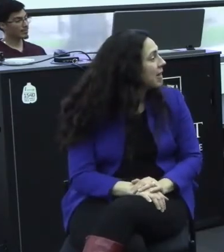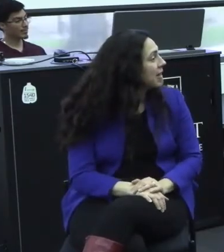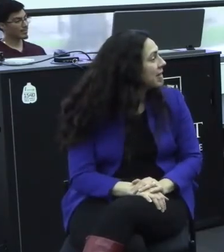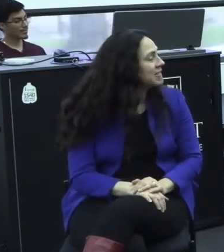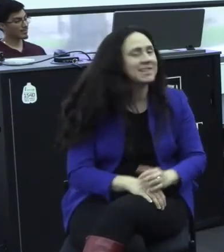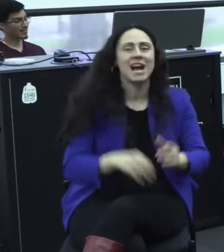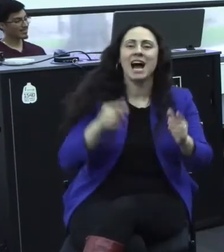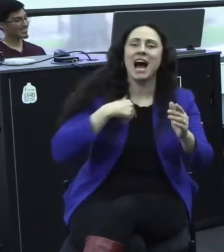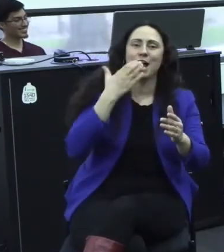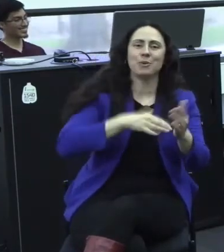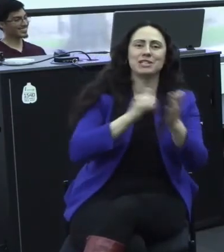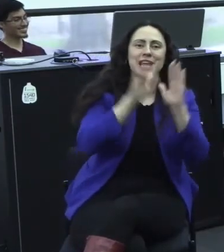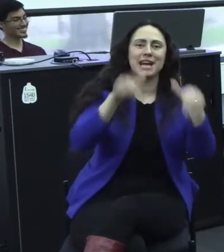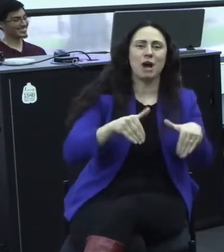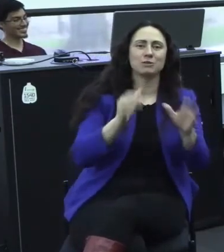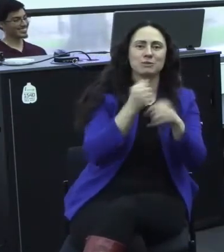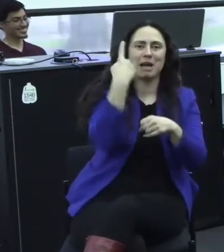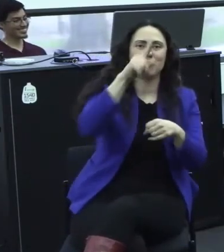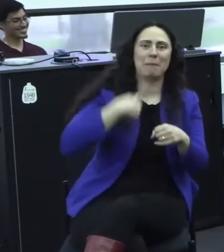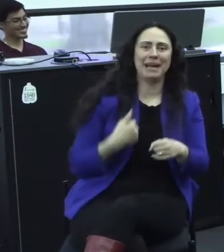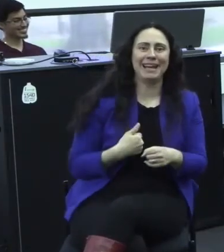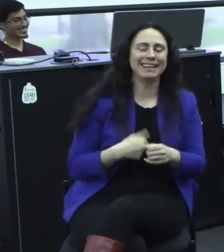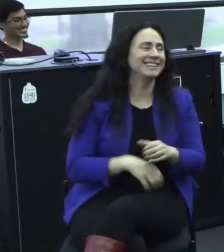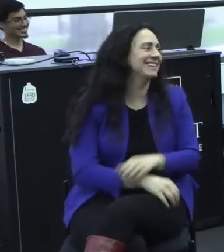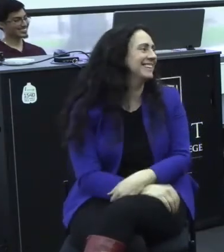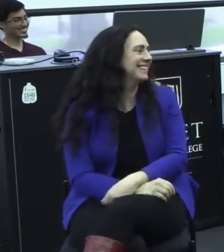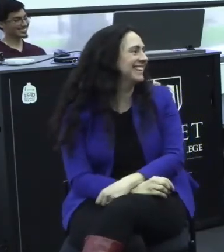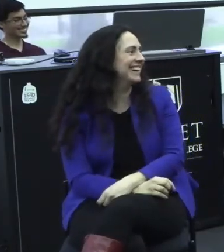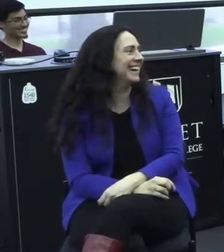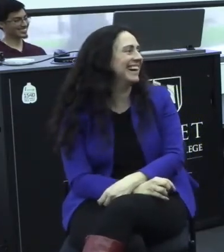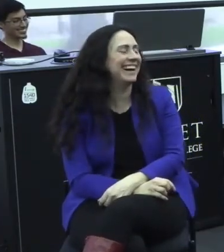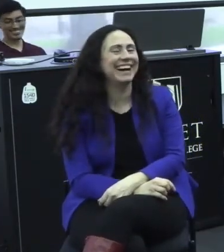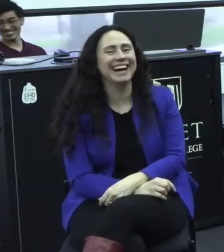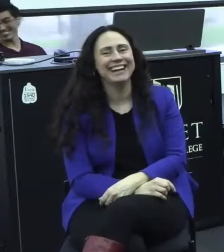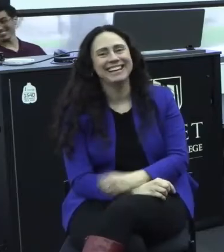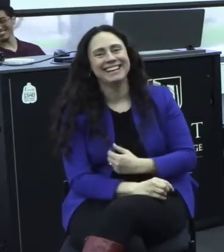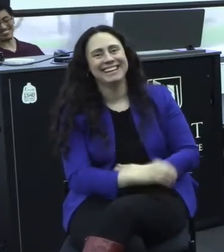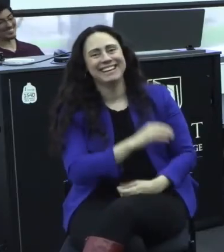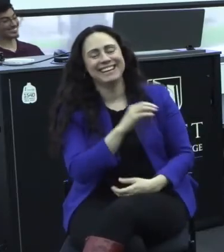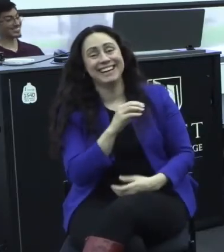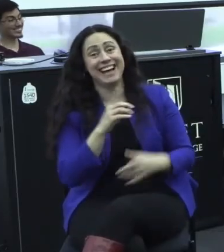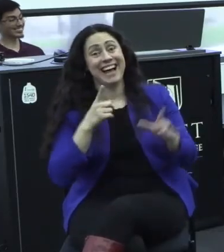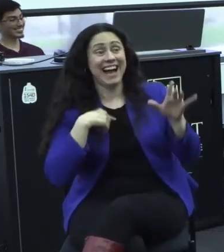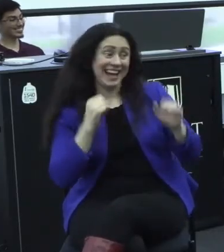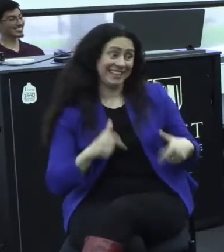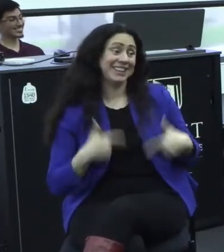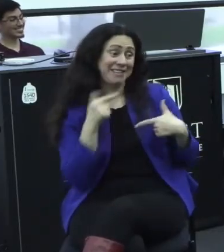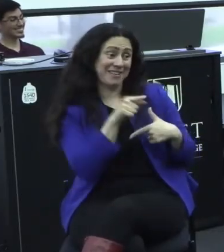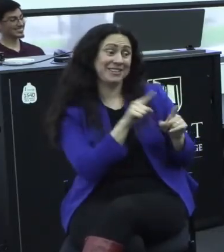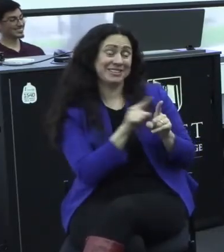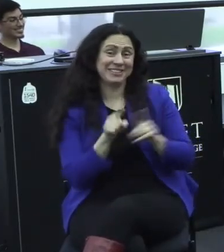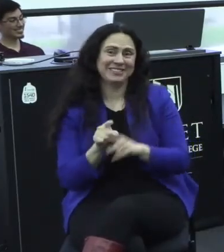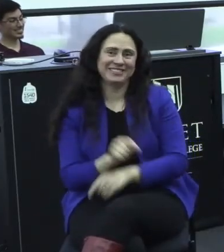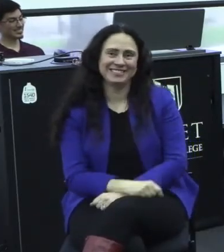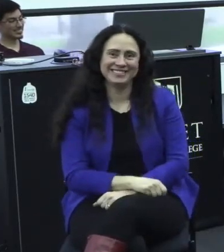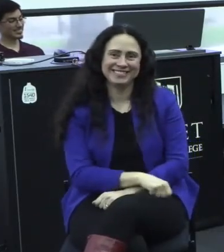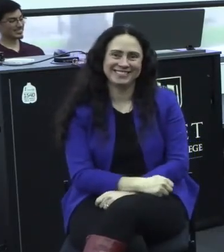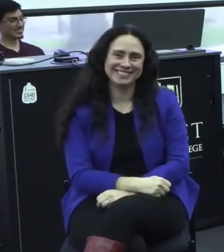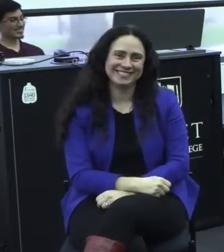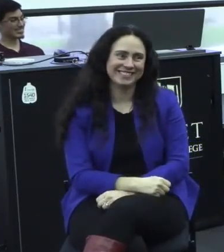for me. You never know, the future I could might bring it. I could live there too. Yeah.